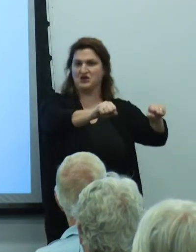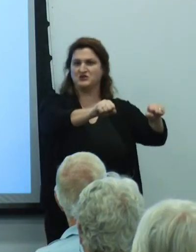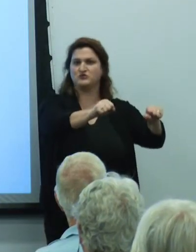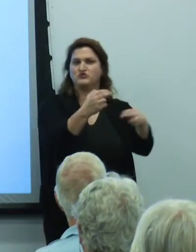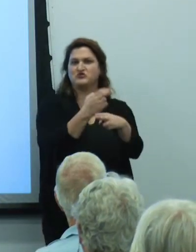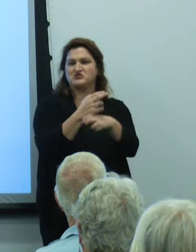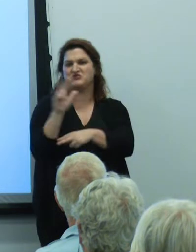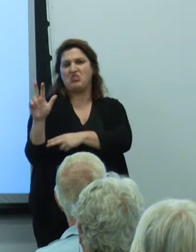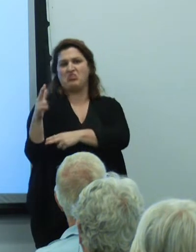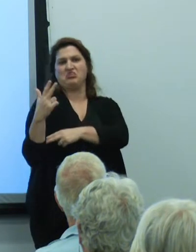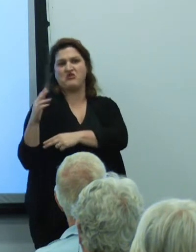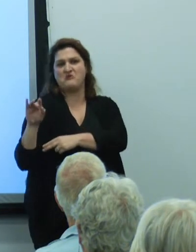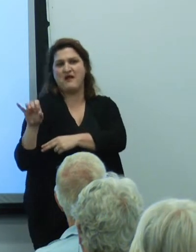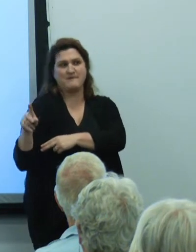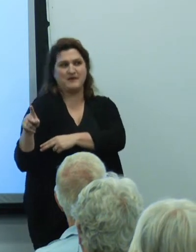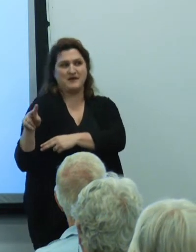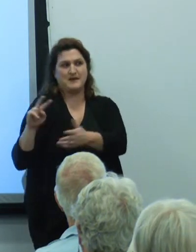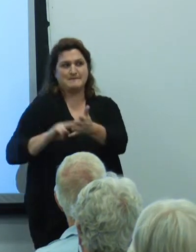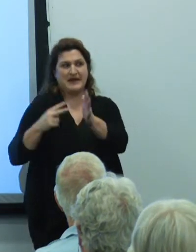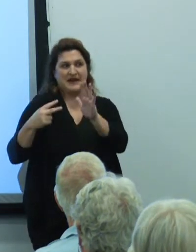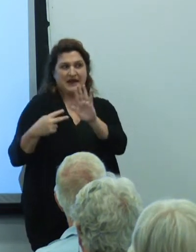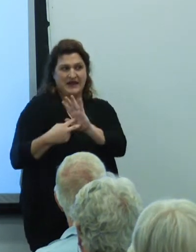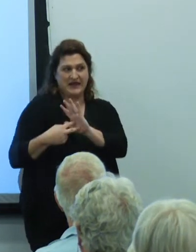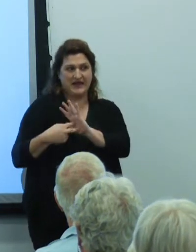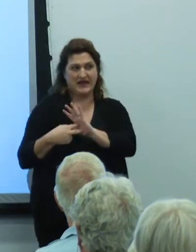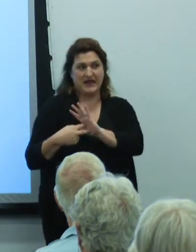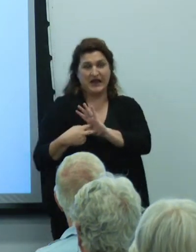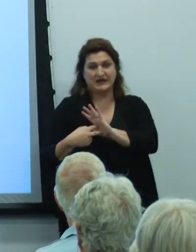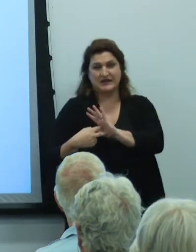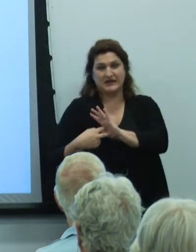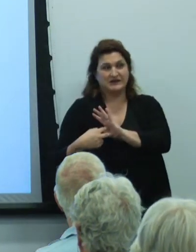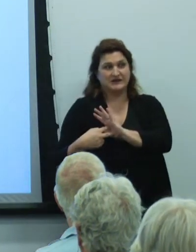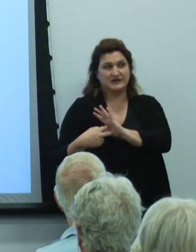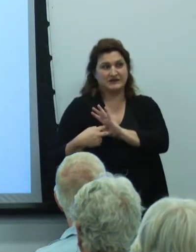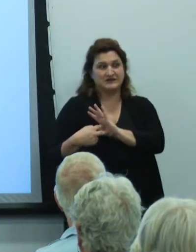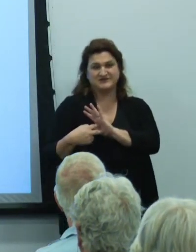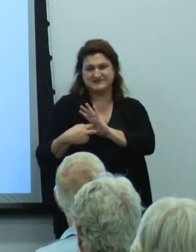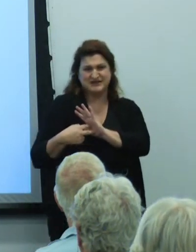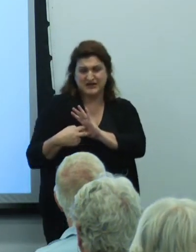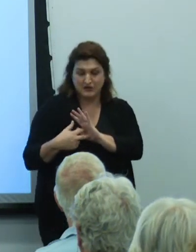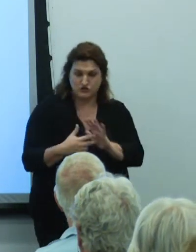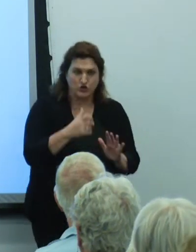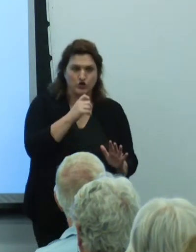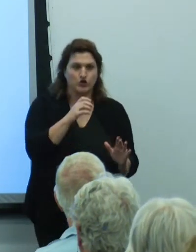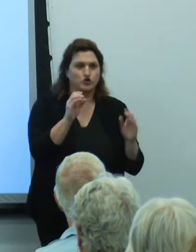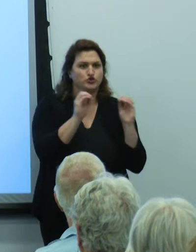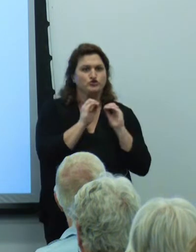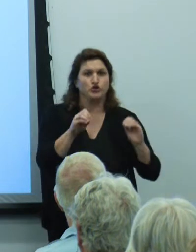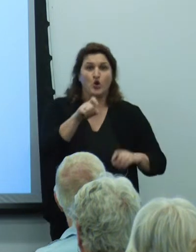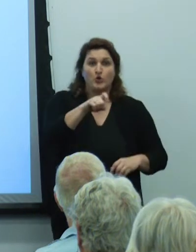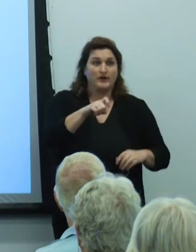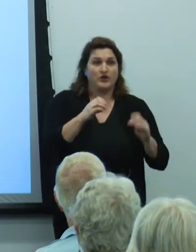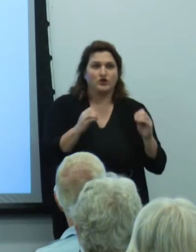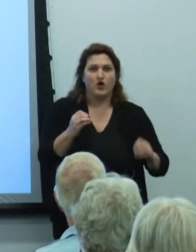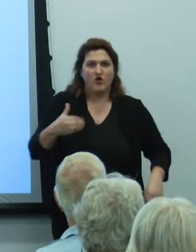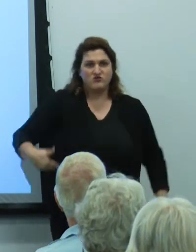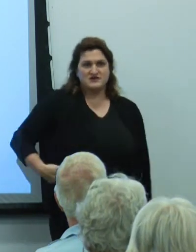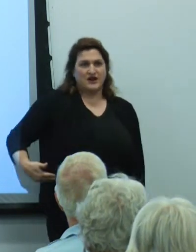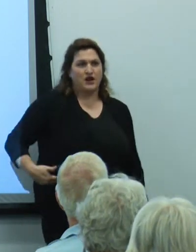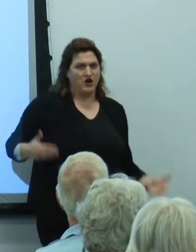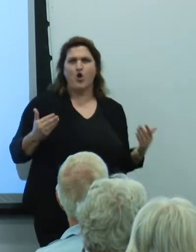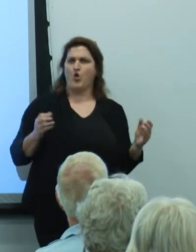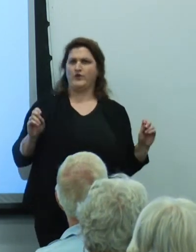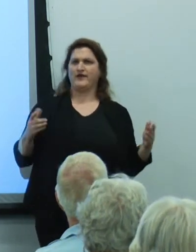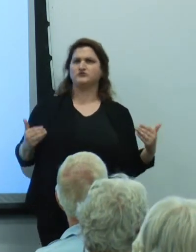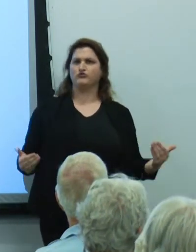of maps. Meaning there was no need, or there was no sense that, oh, okay, let's go ahead and create